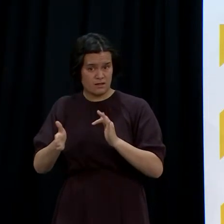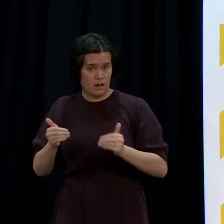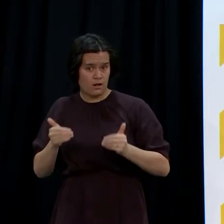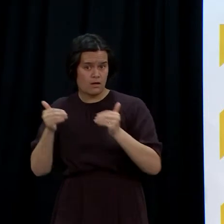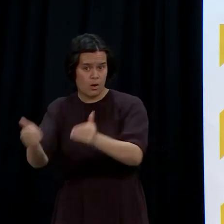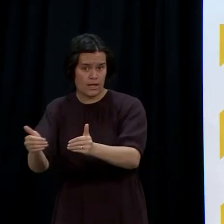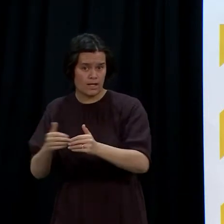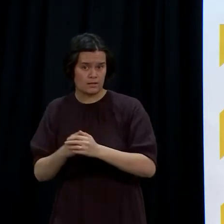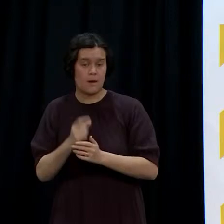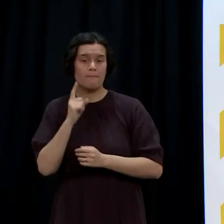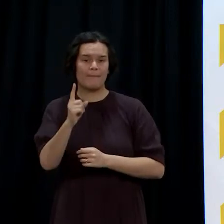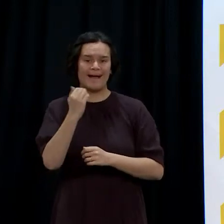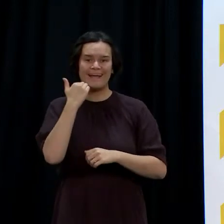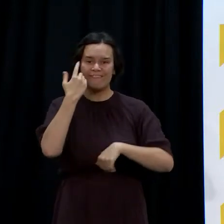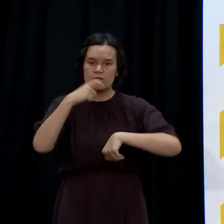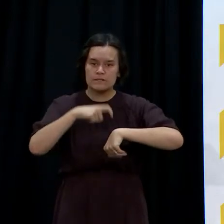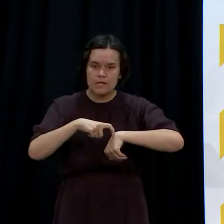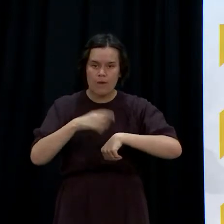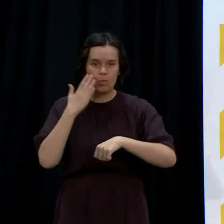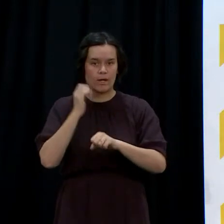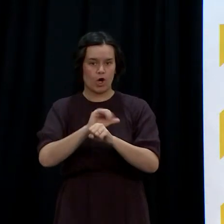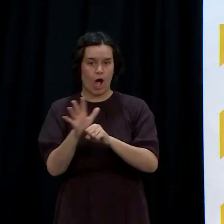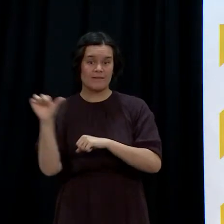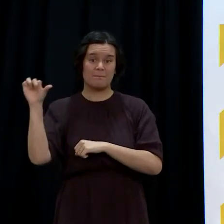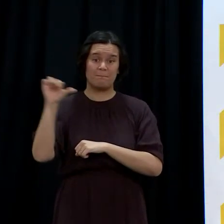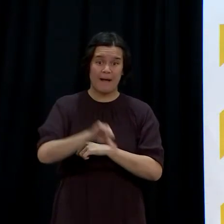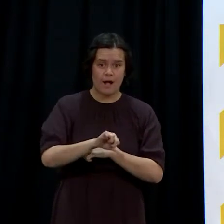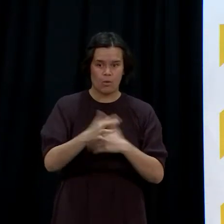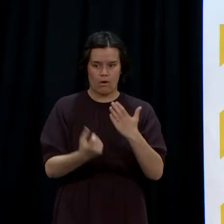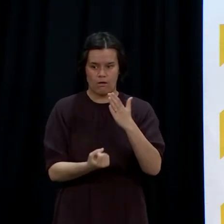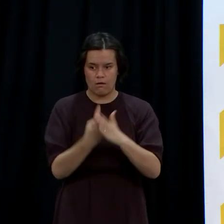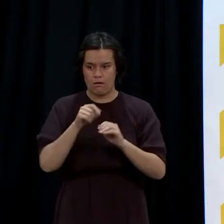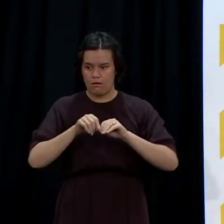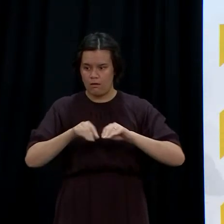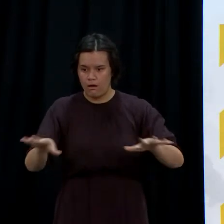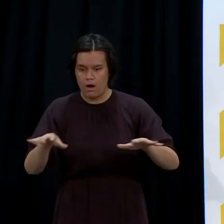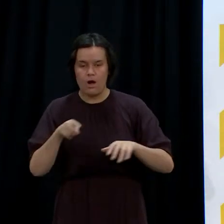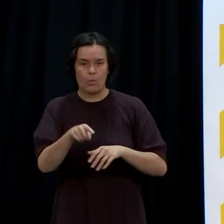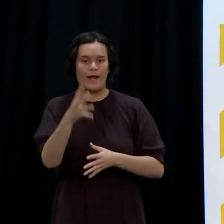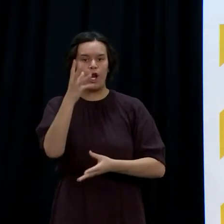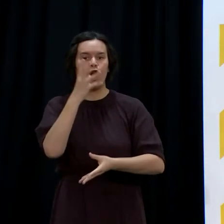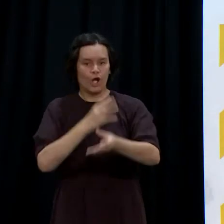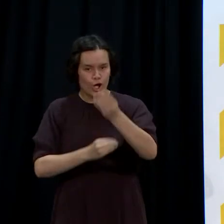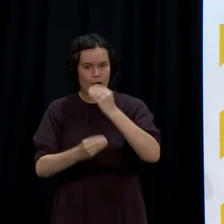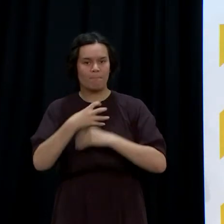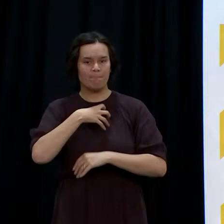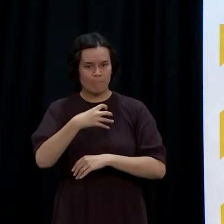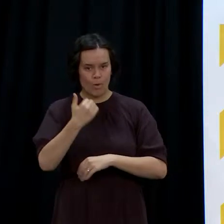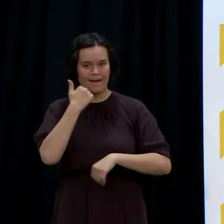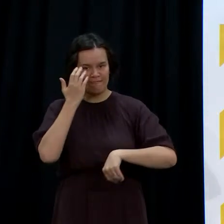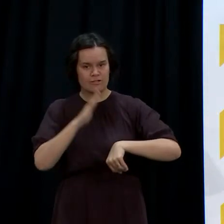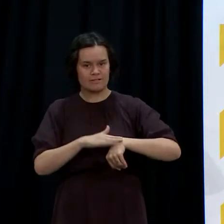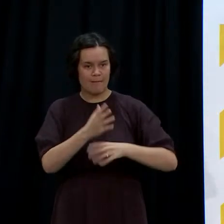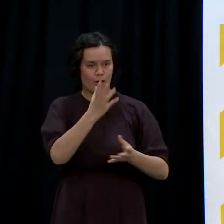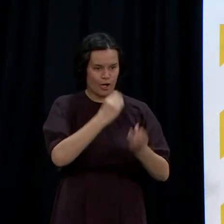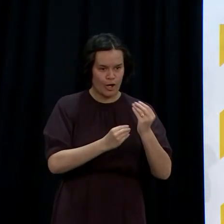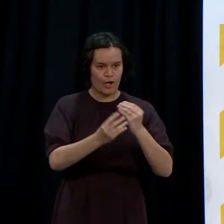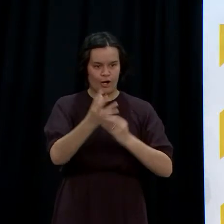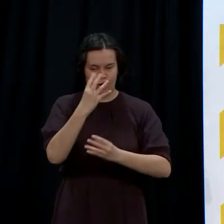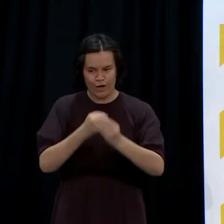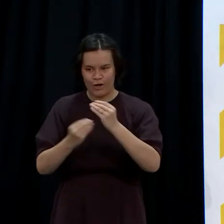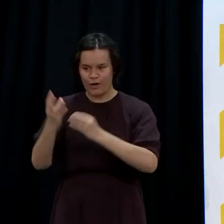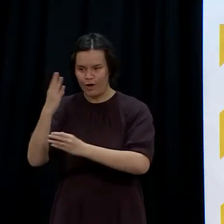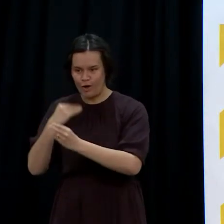each outbreak, in each situation, we learn more. We learn more about the virus, we learn more about what our response to that is, our level